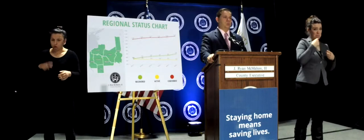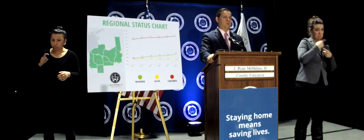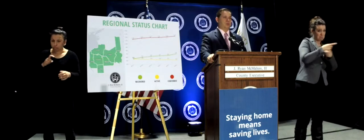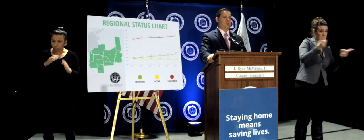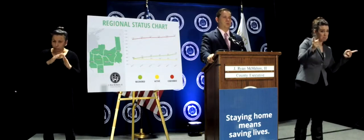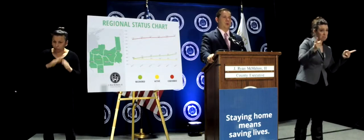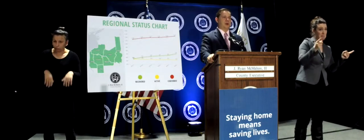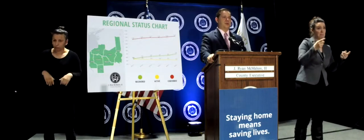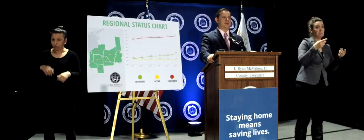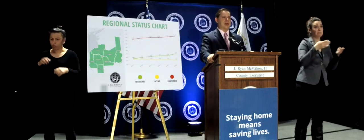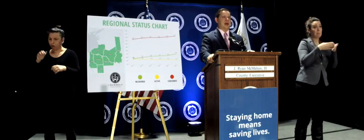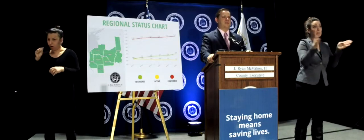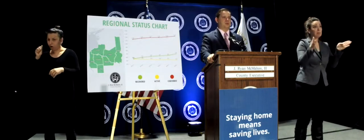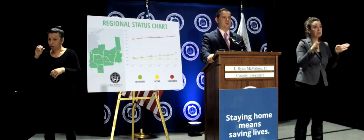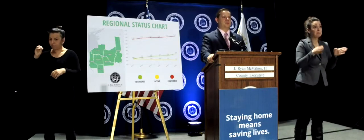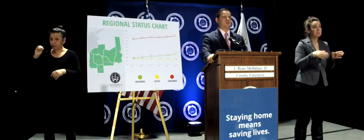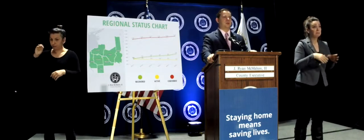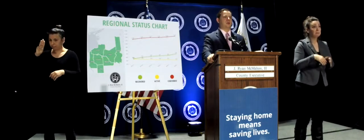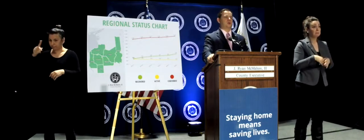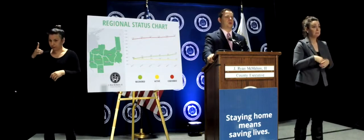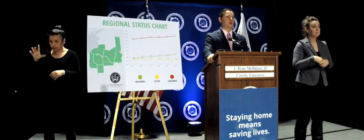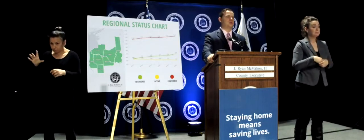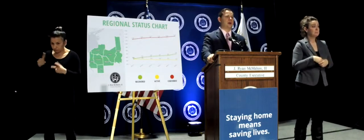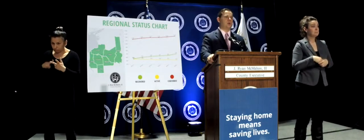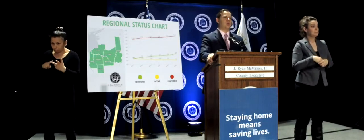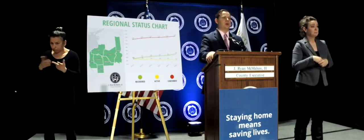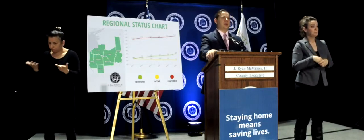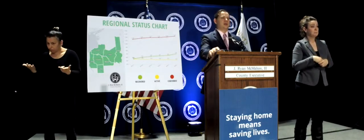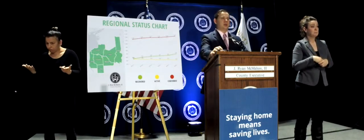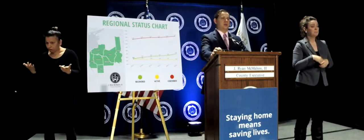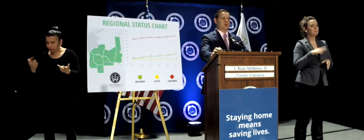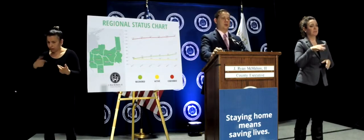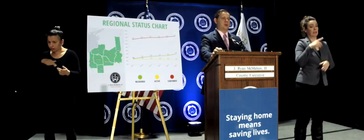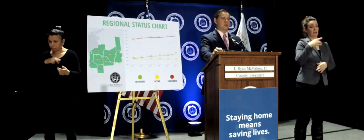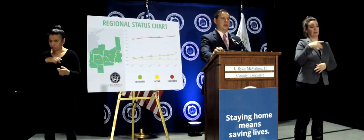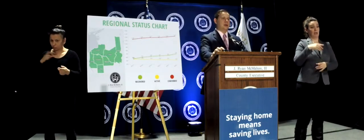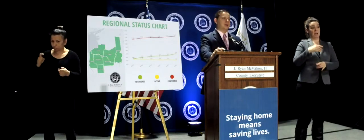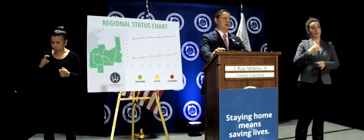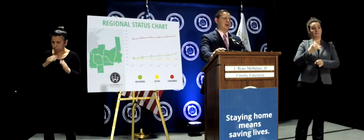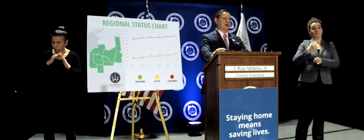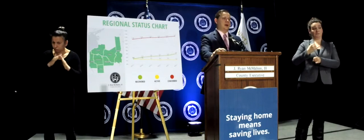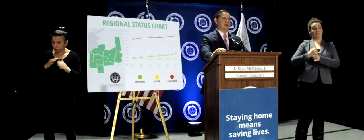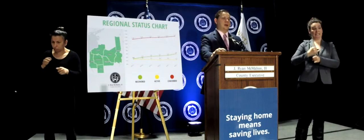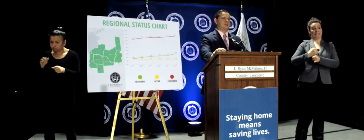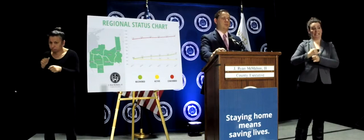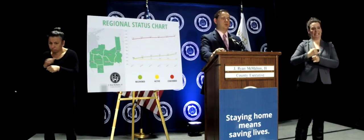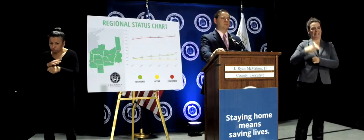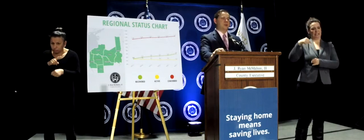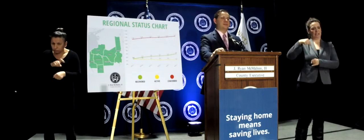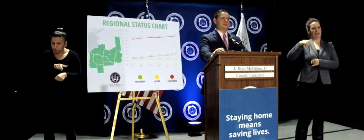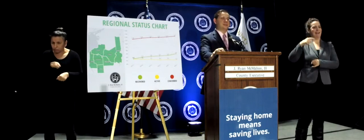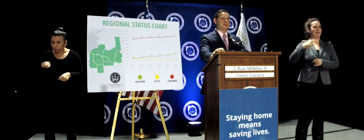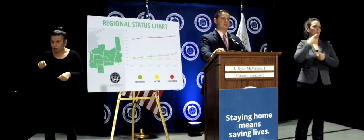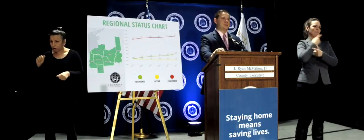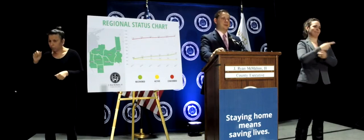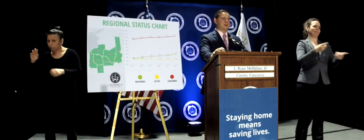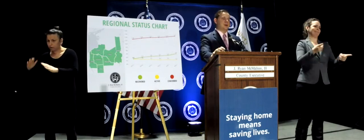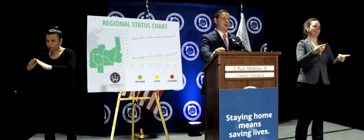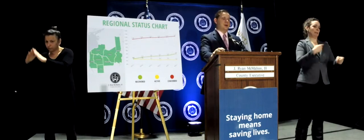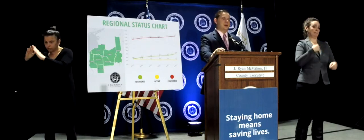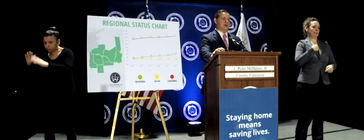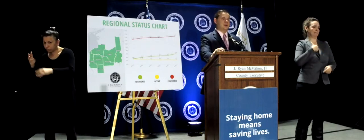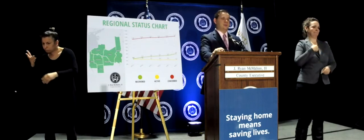do for the most part. I think they have to, specifically nursing homes now. I think the governor did that. Most